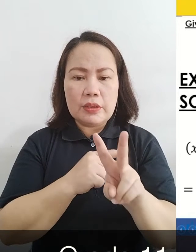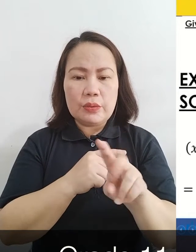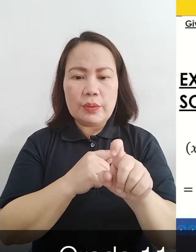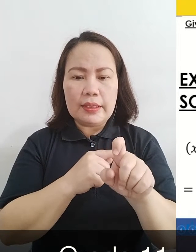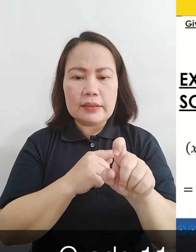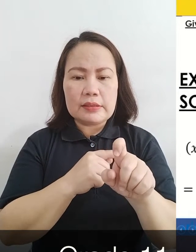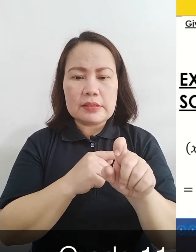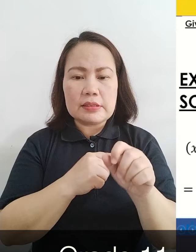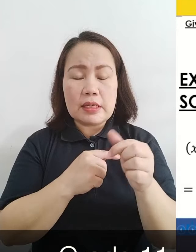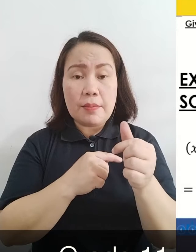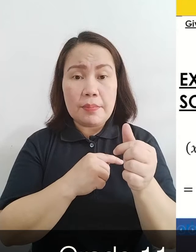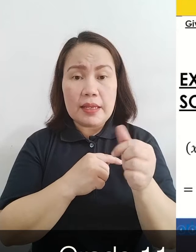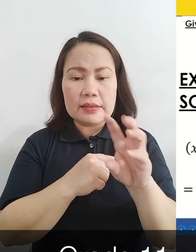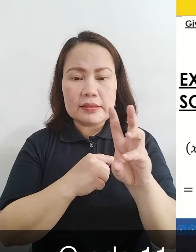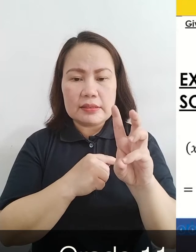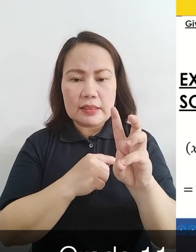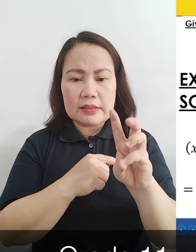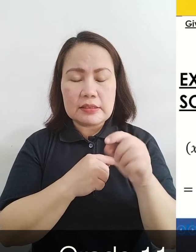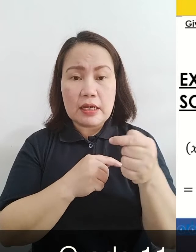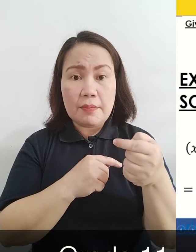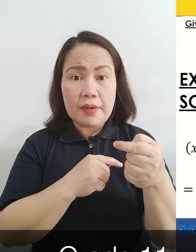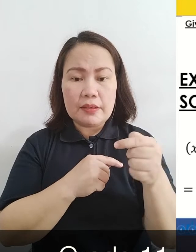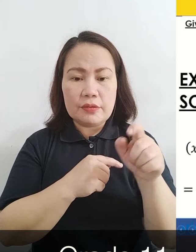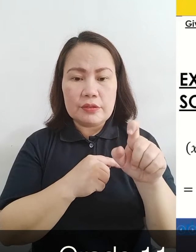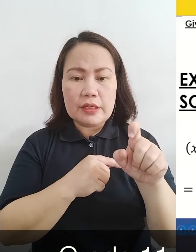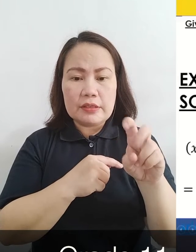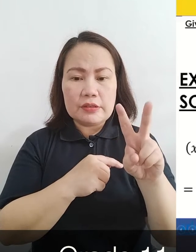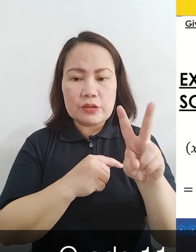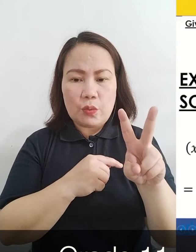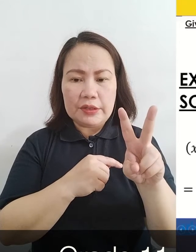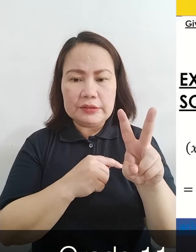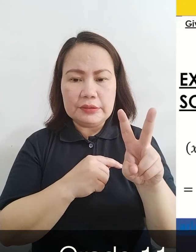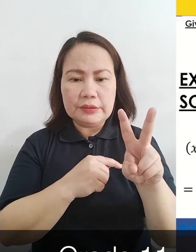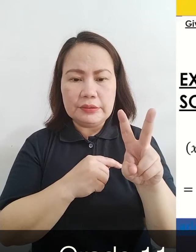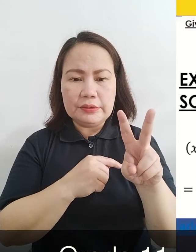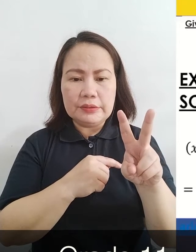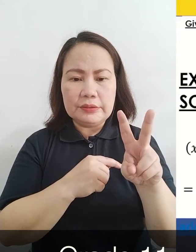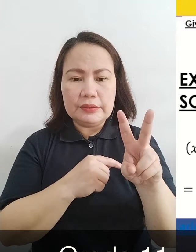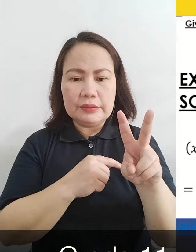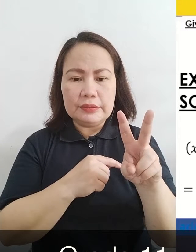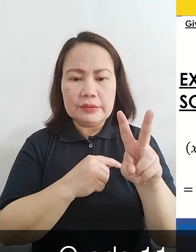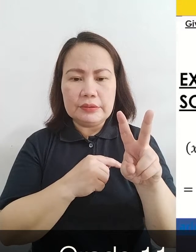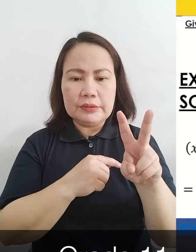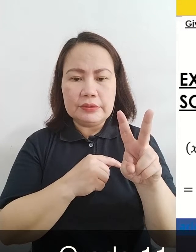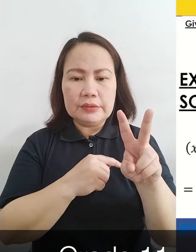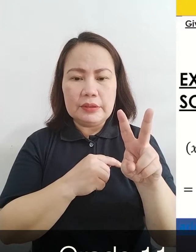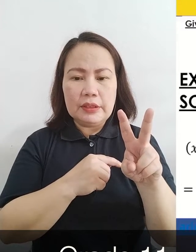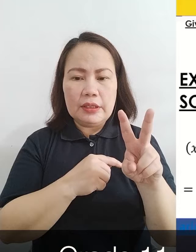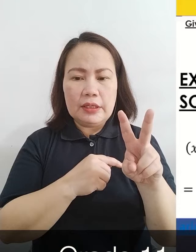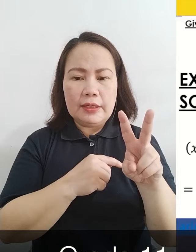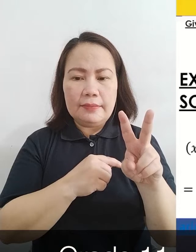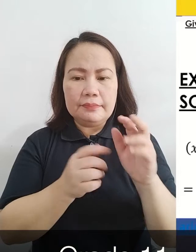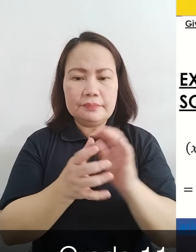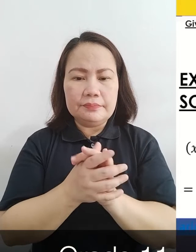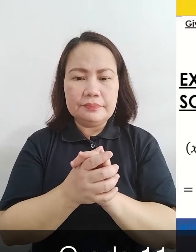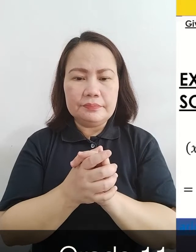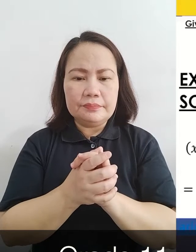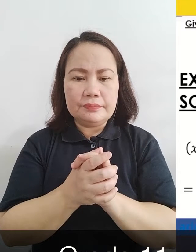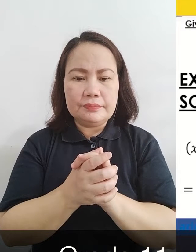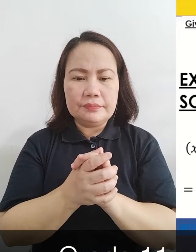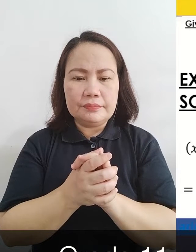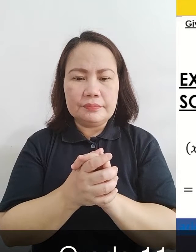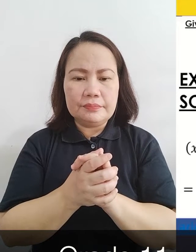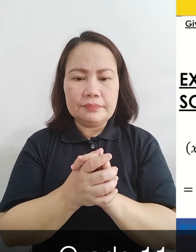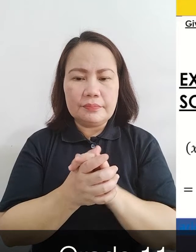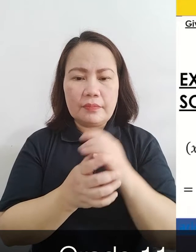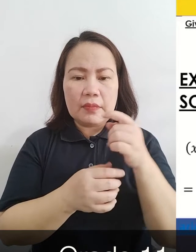plus x plus 7. So, hindi pa yan yung final answer. Aayusin natin yung